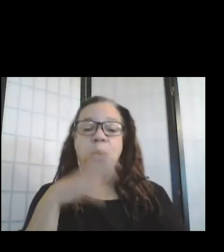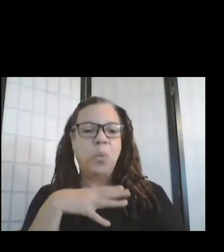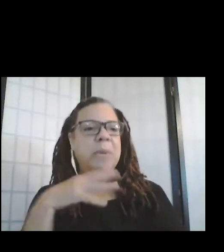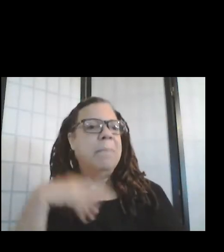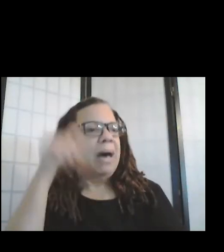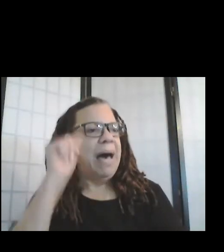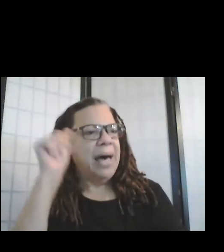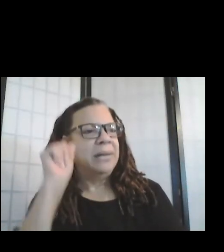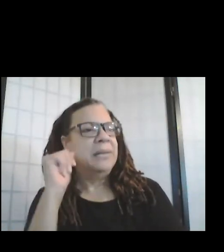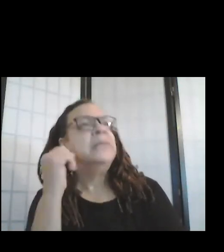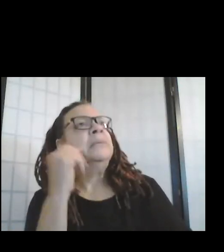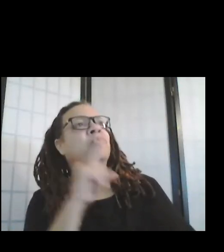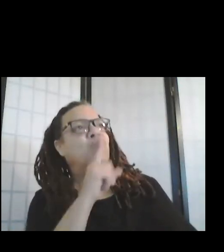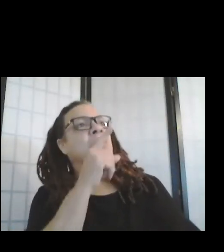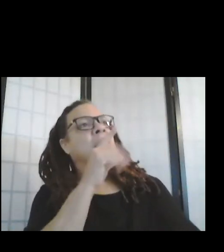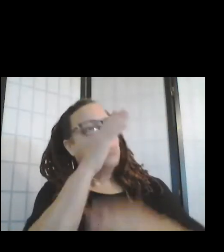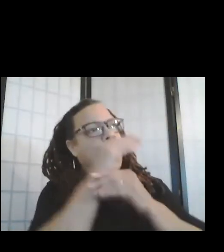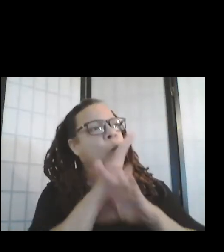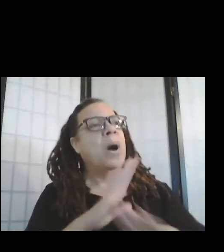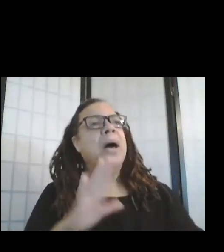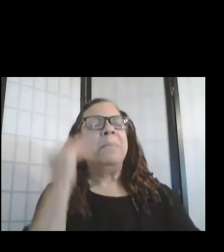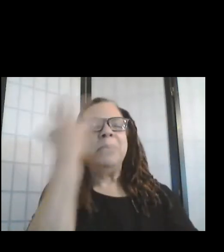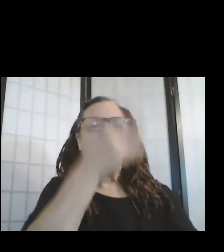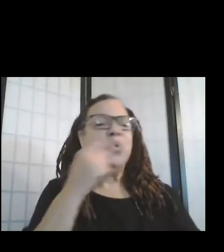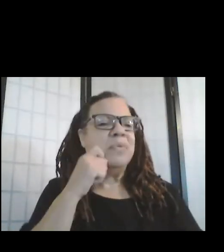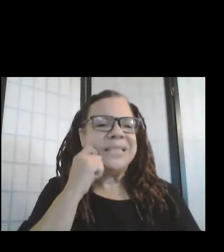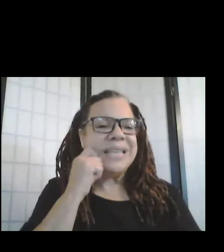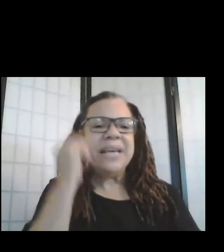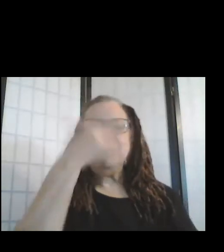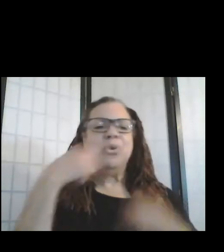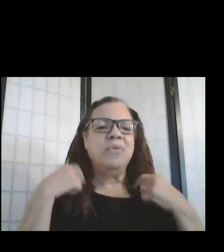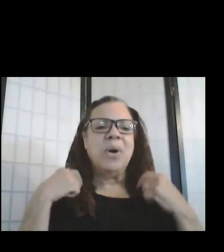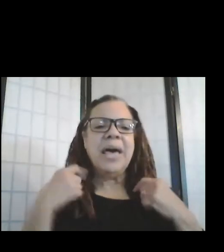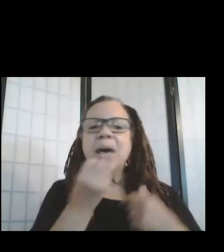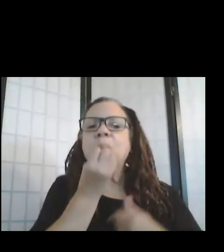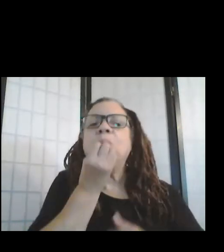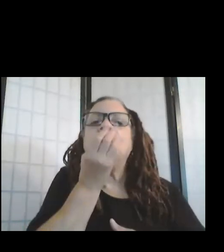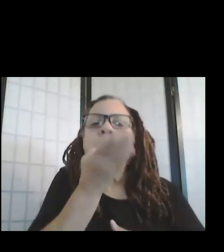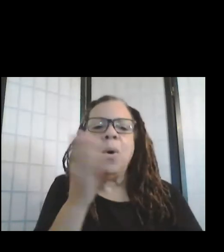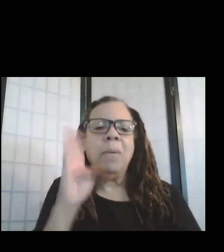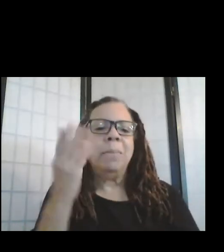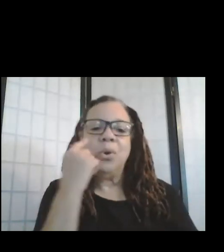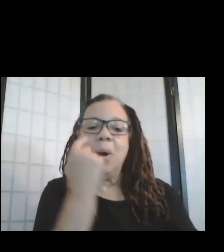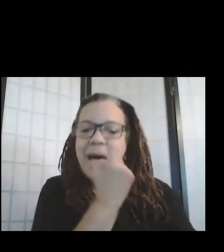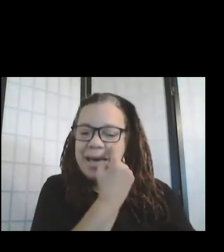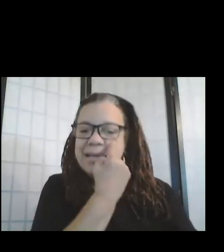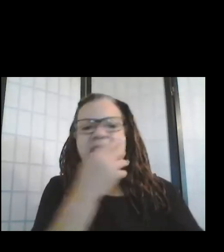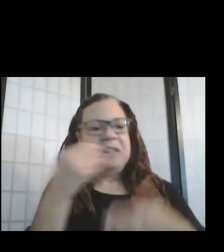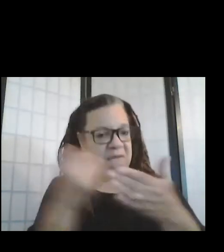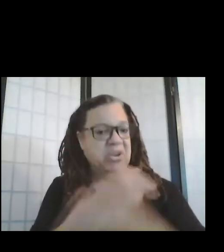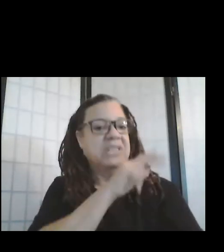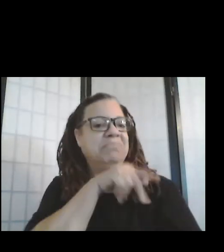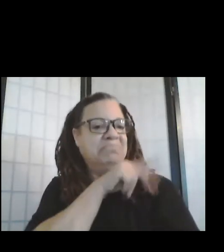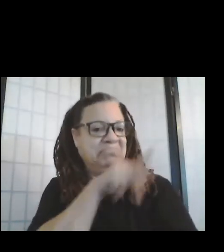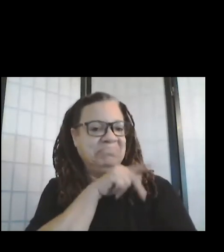serene presence. She had beautiful skin and hair, warm blue eyes, and a fresh, open disposition.